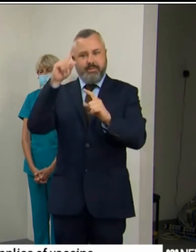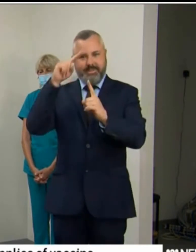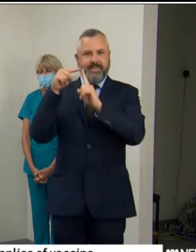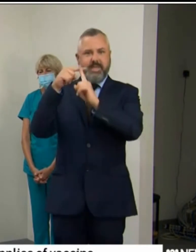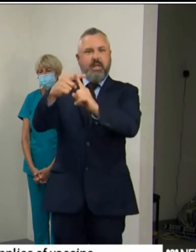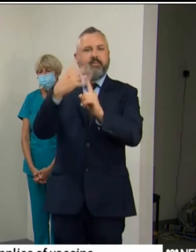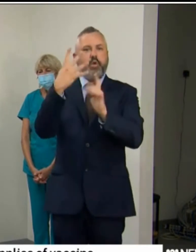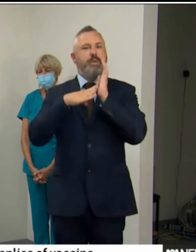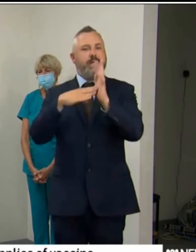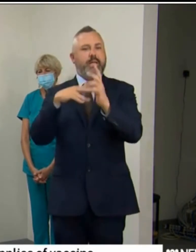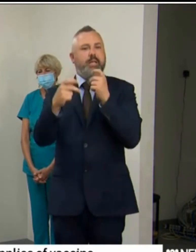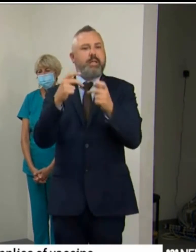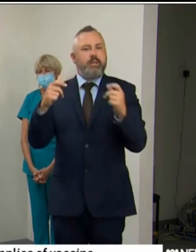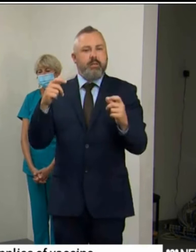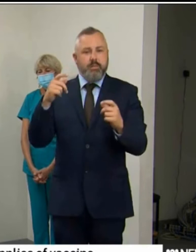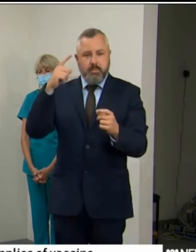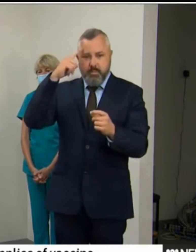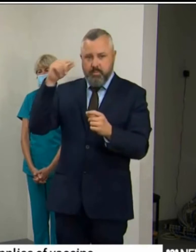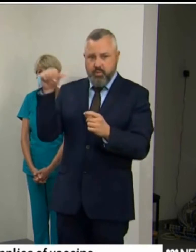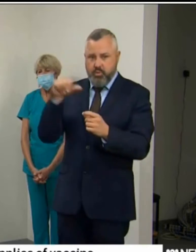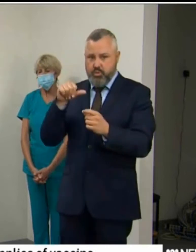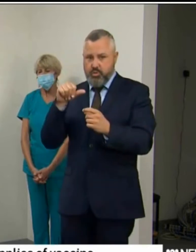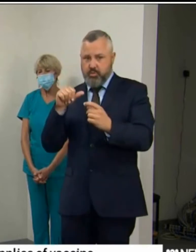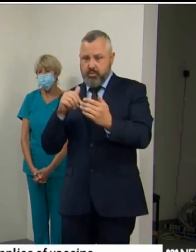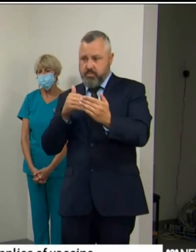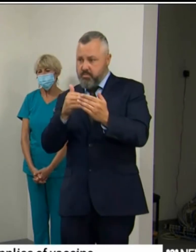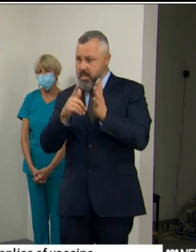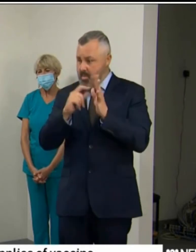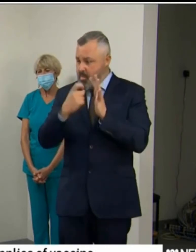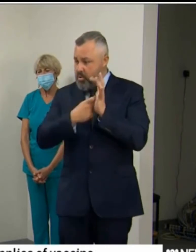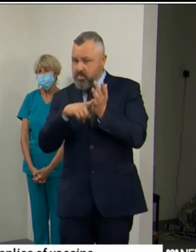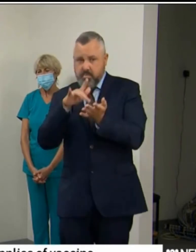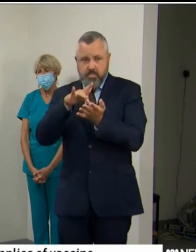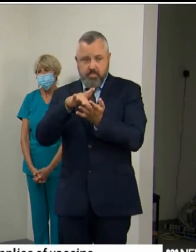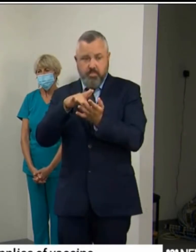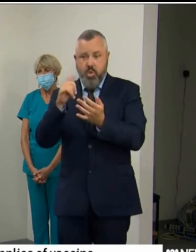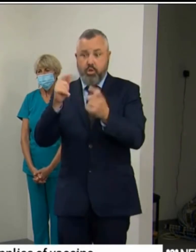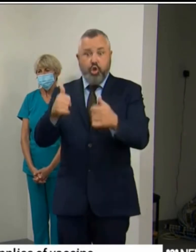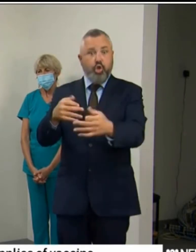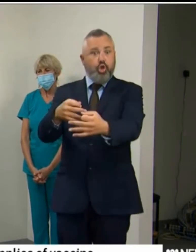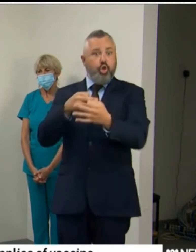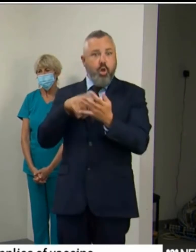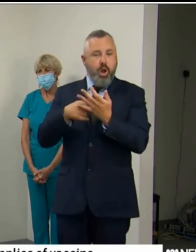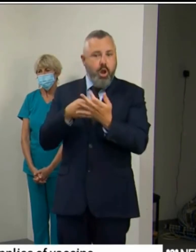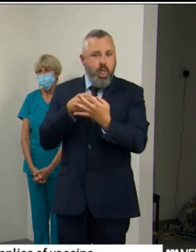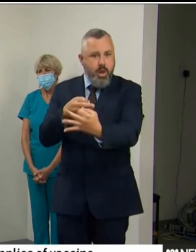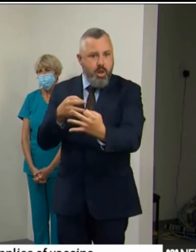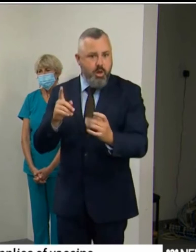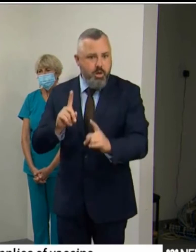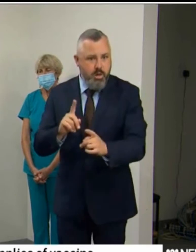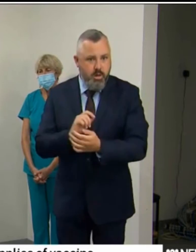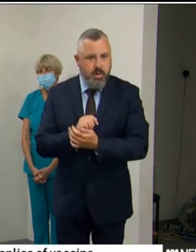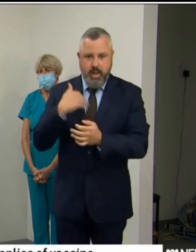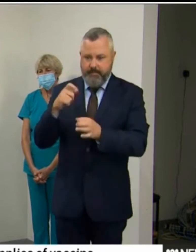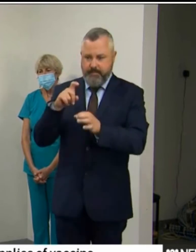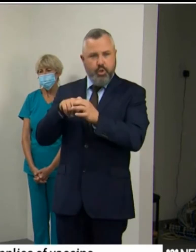out? Presumably the middle of April is no longer the goal. And I also had a question about vaccines for the former Prime Minister as well